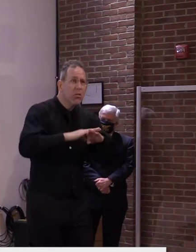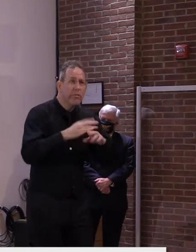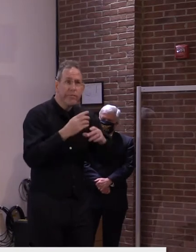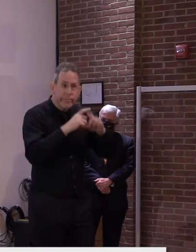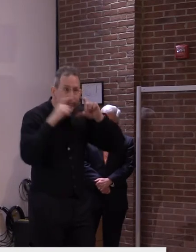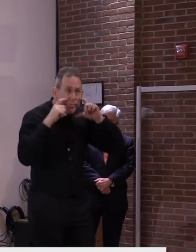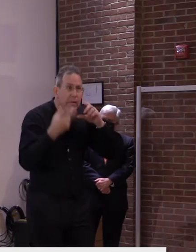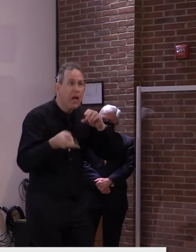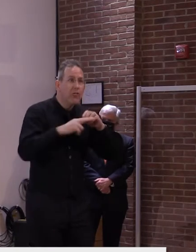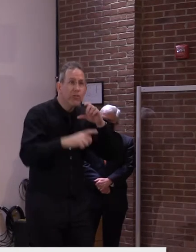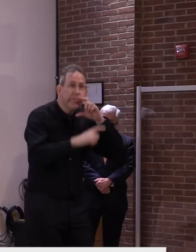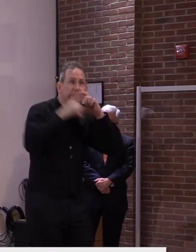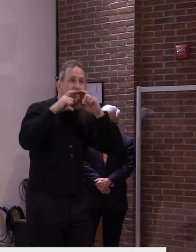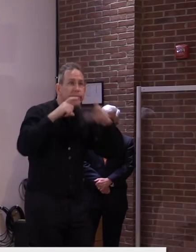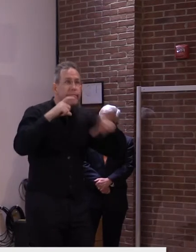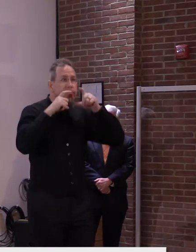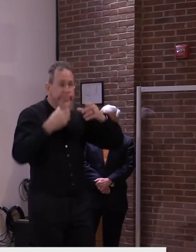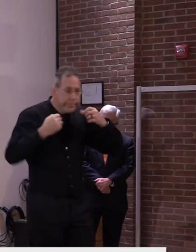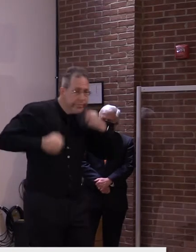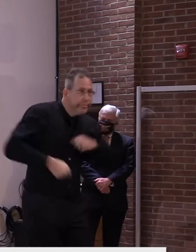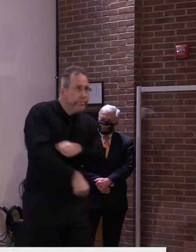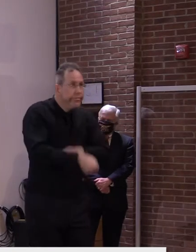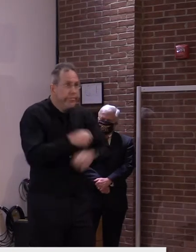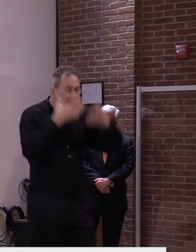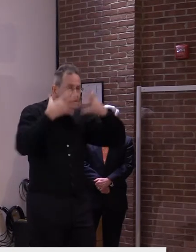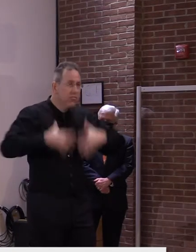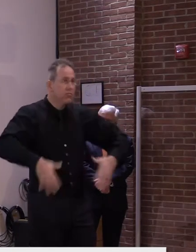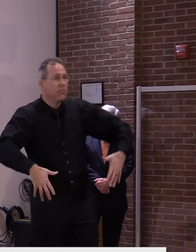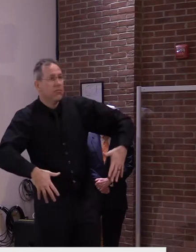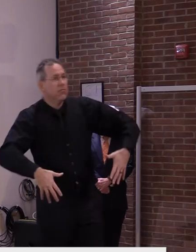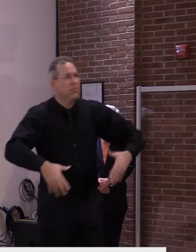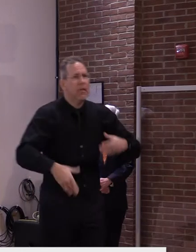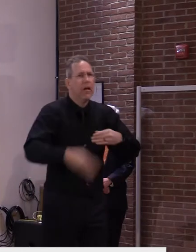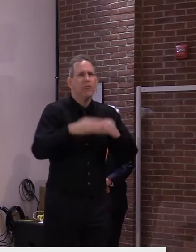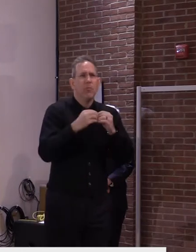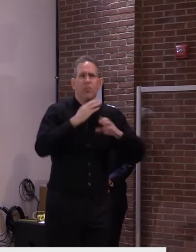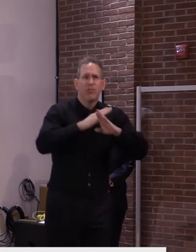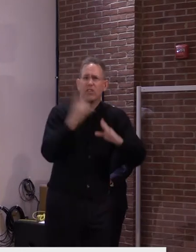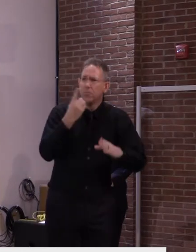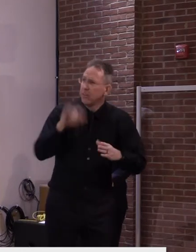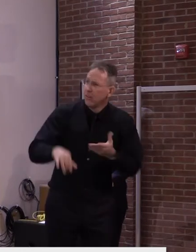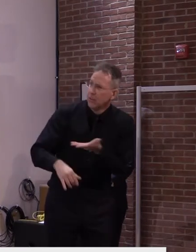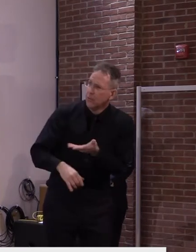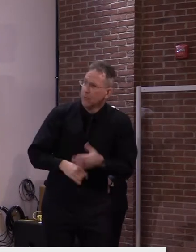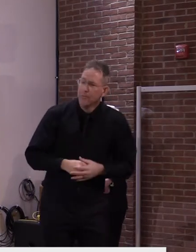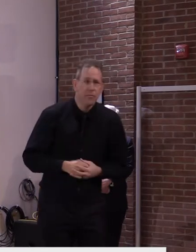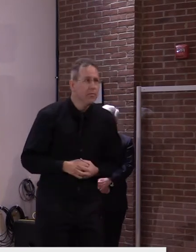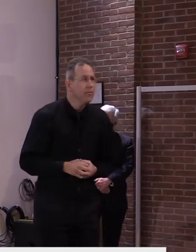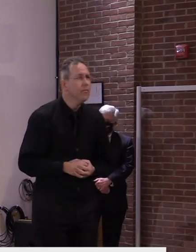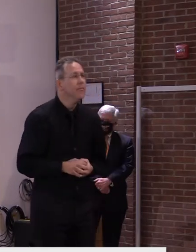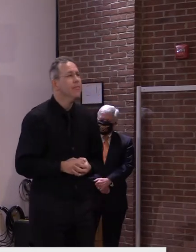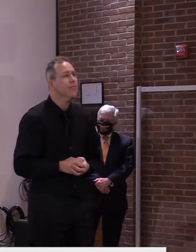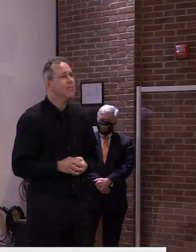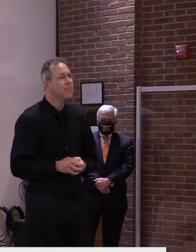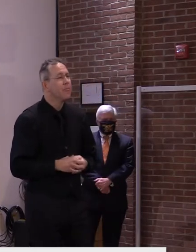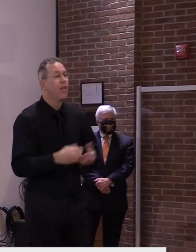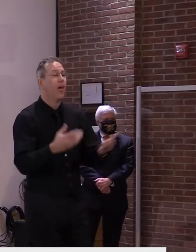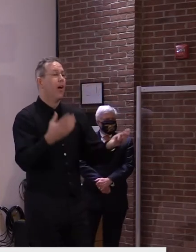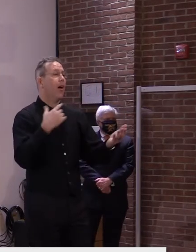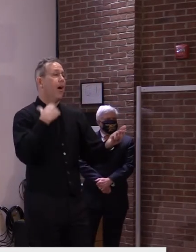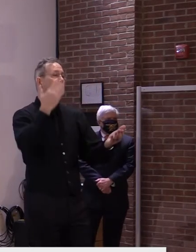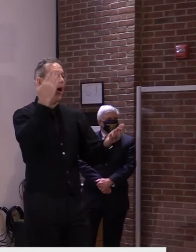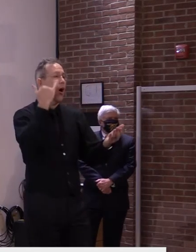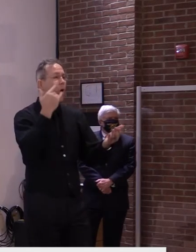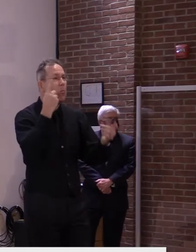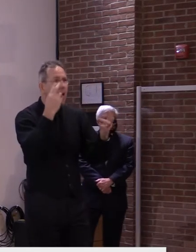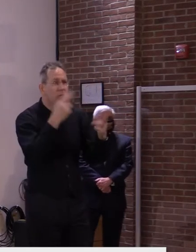I would hope I don't have to tell anyone to take more precautions because they've been doing all the things that they should be doing every day to protect themselves and their